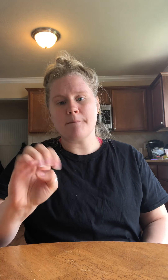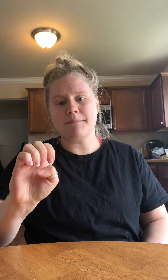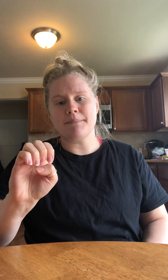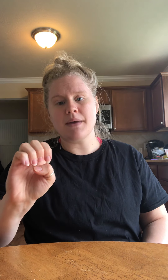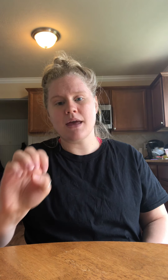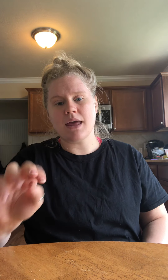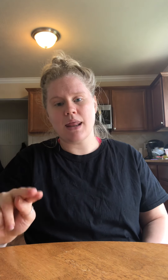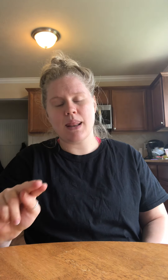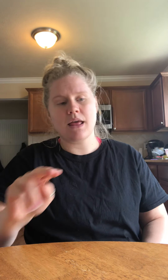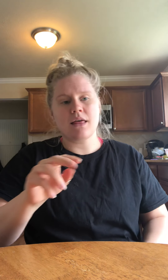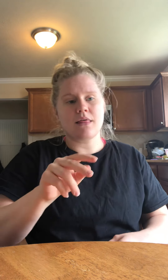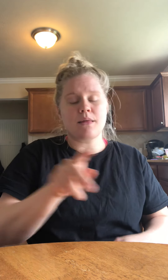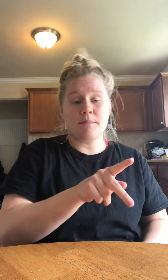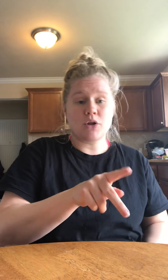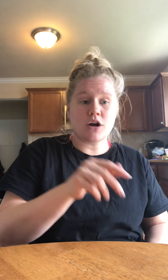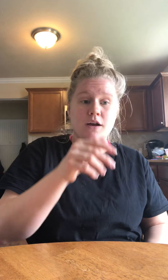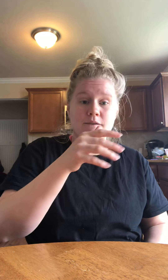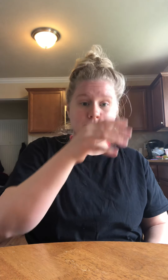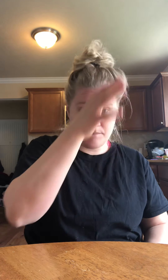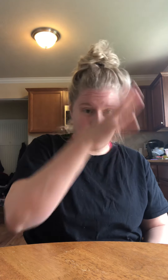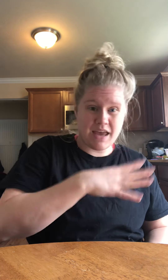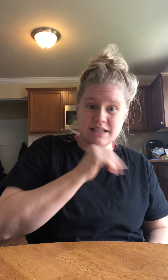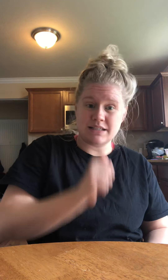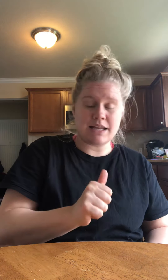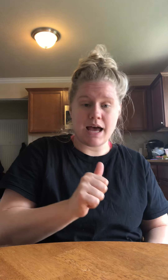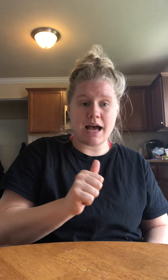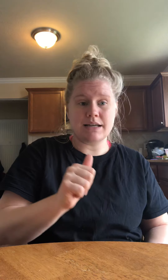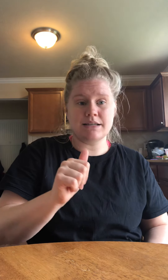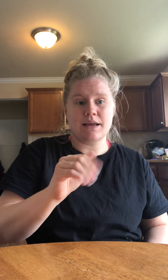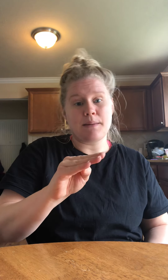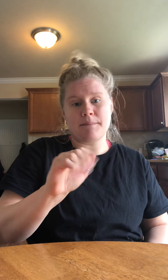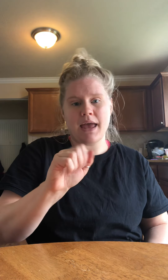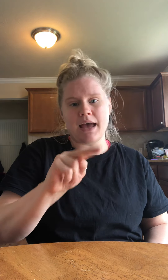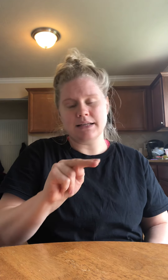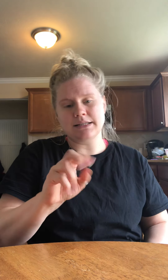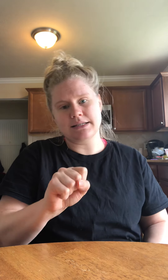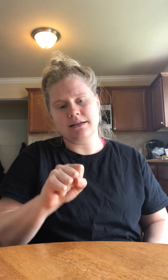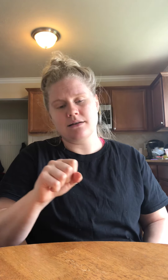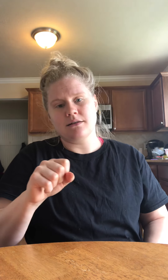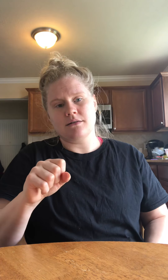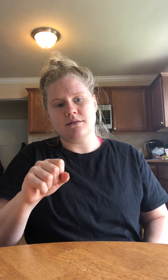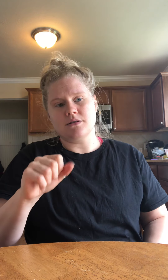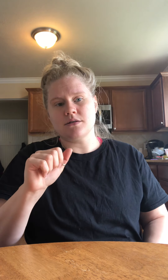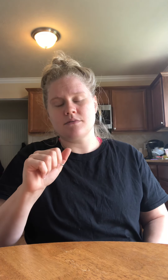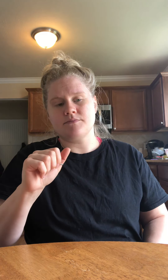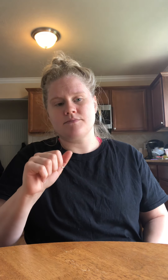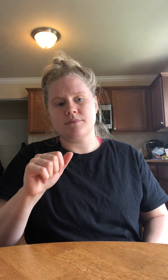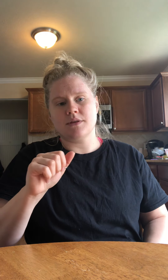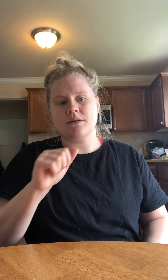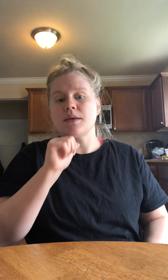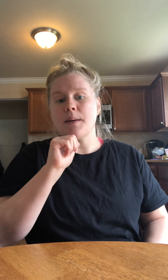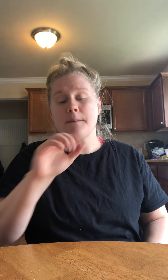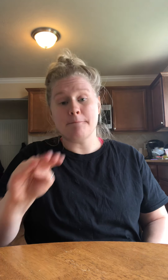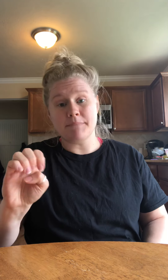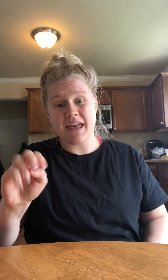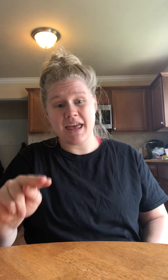not mans, but men. The plural of tooth is not tooths, but